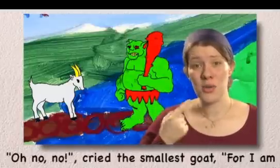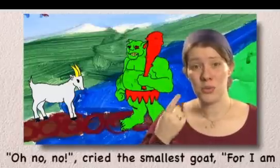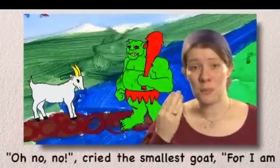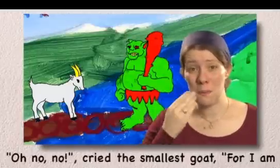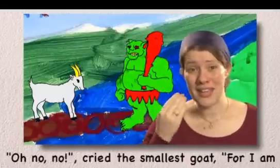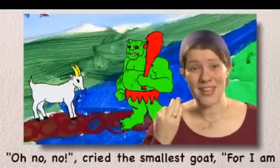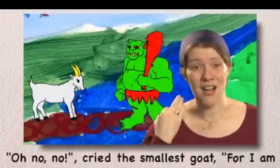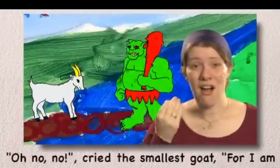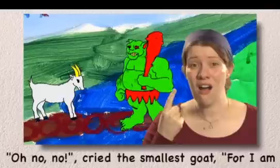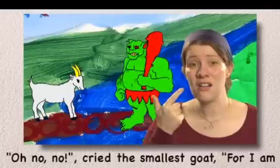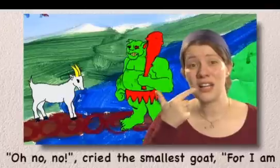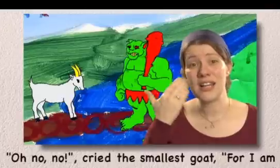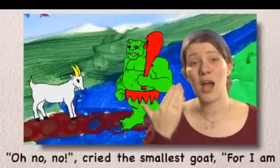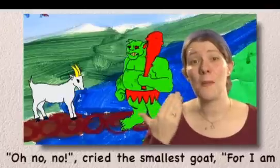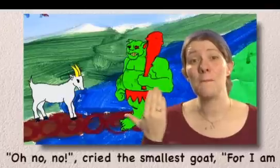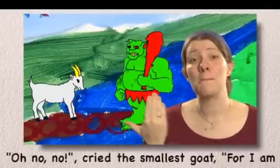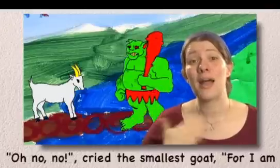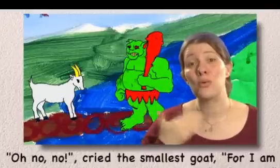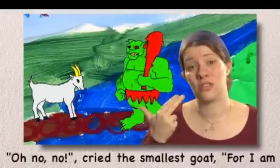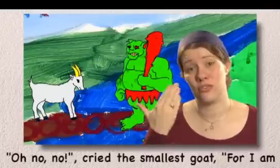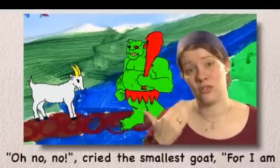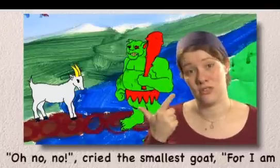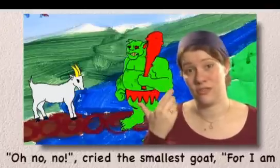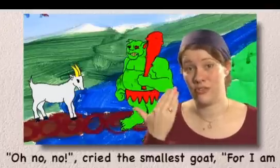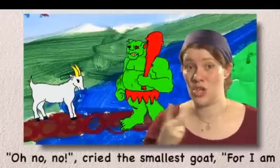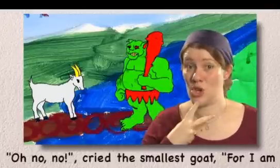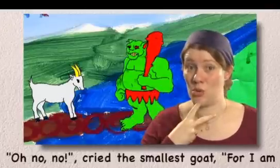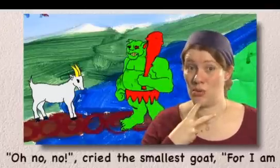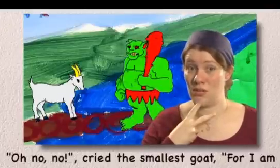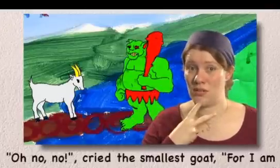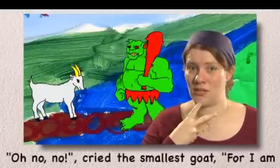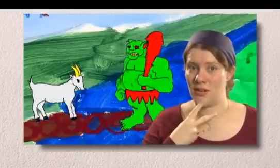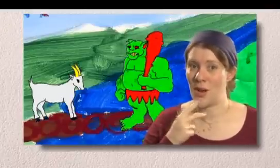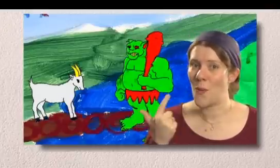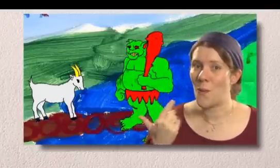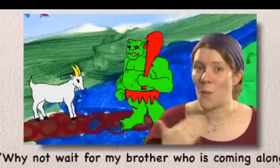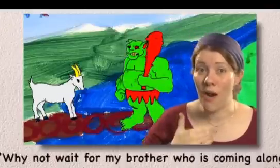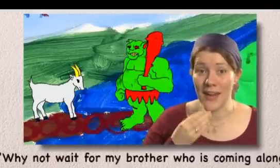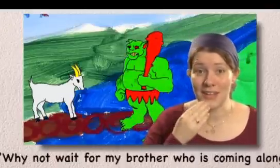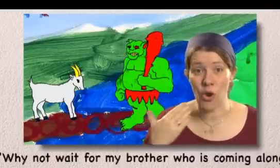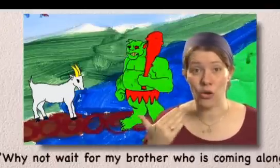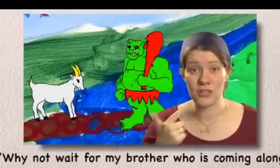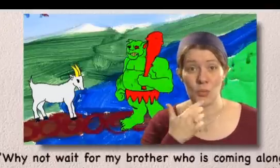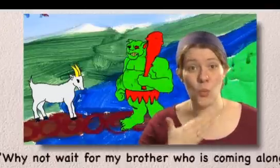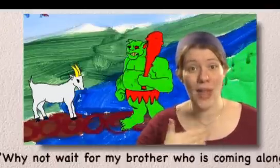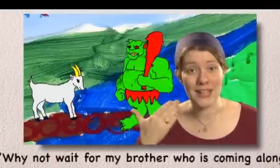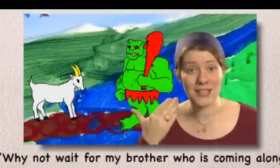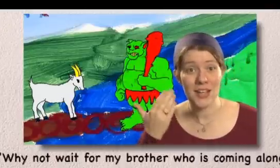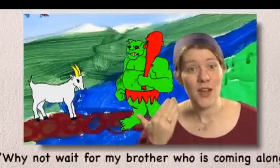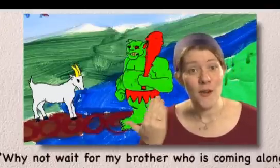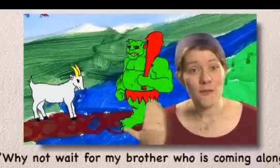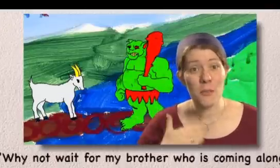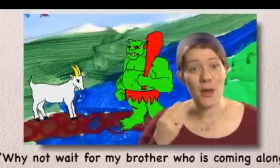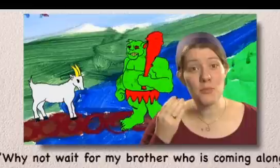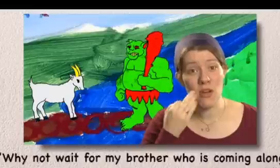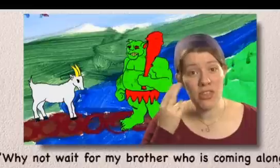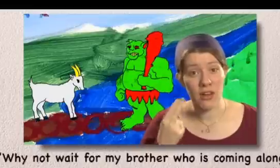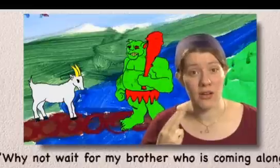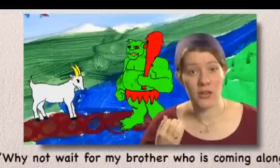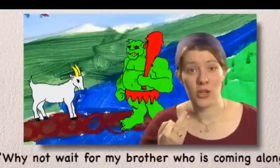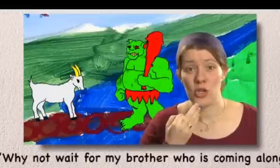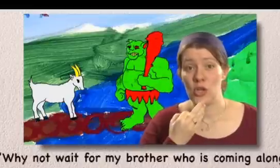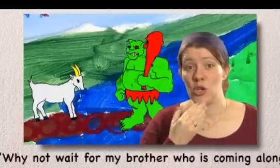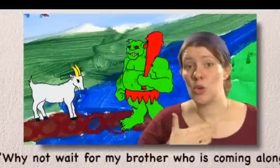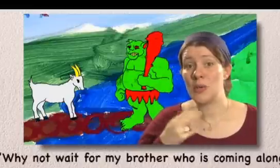I would be hardly a mouthful for you. Why not wait for my